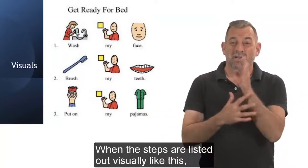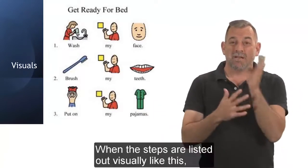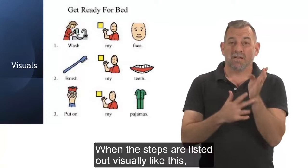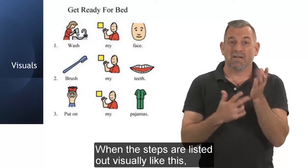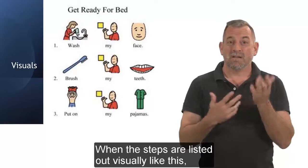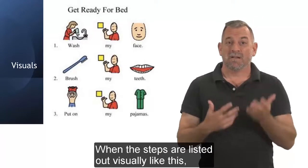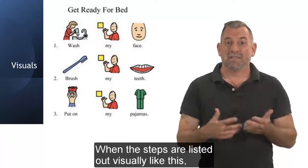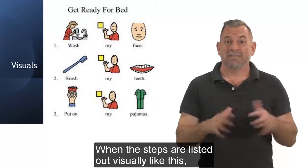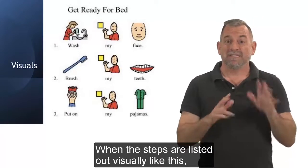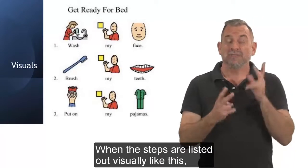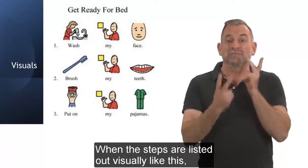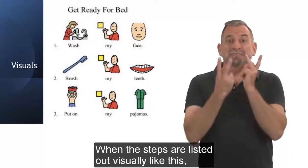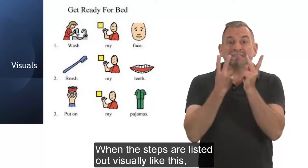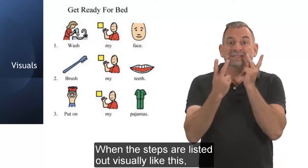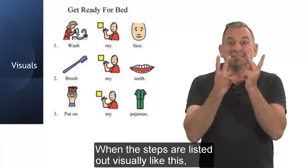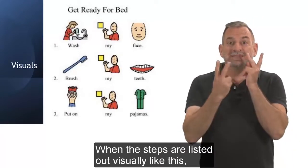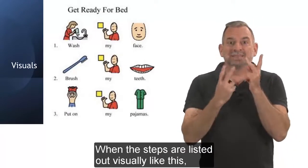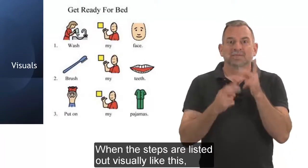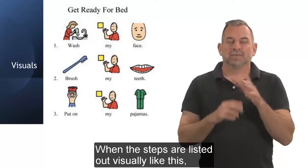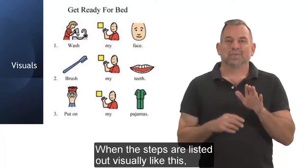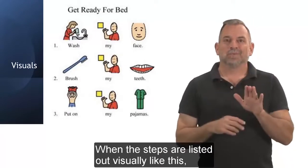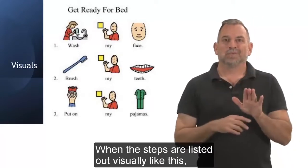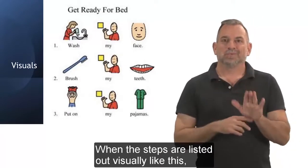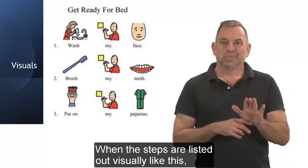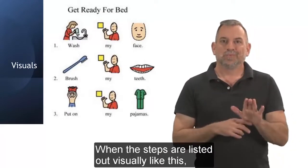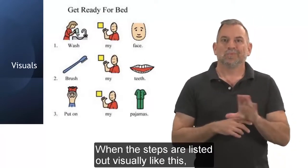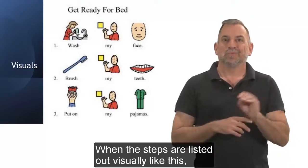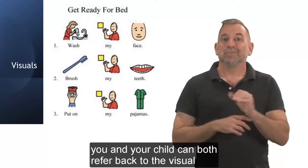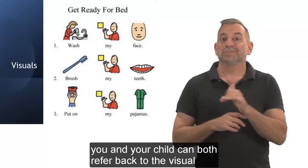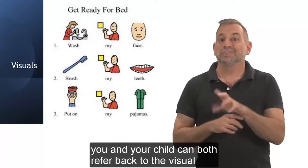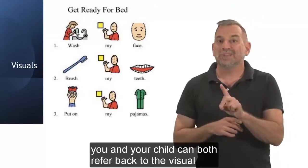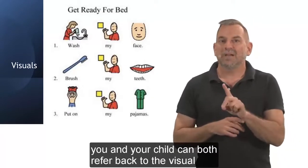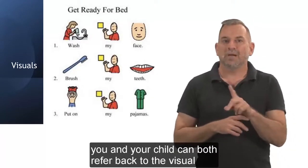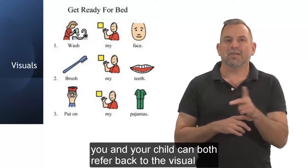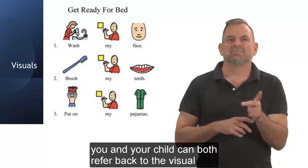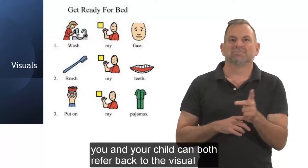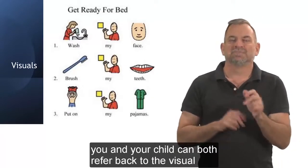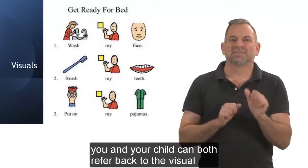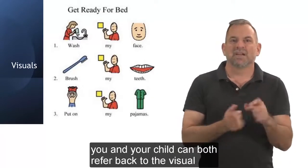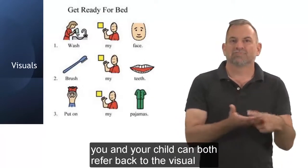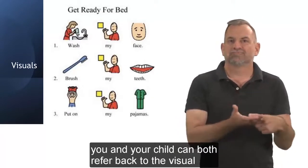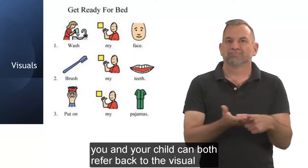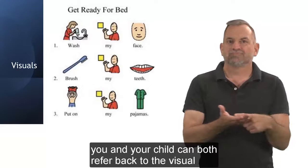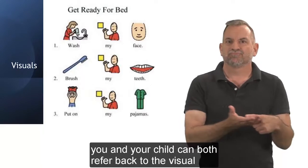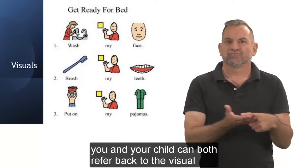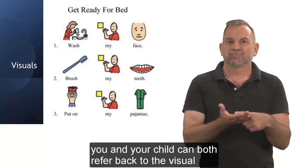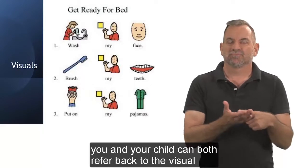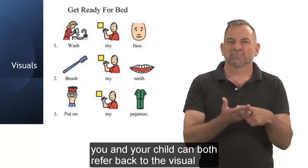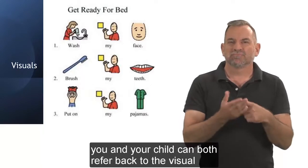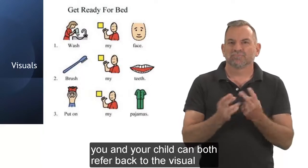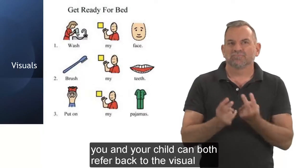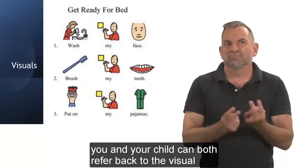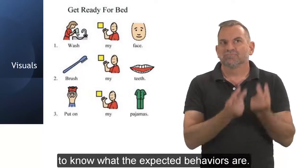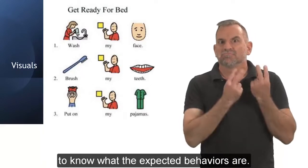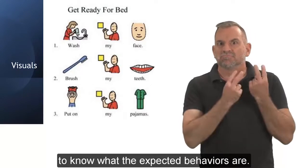When the steps are listed out visually like this, you and your child can both refer back to the visual to